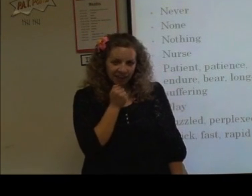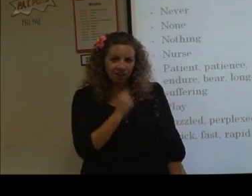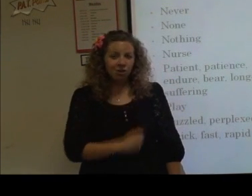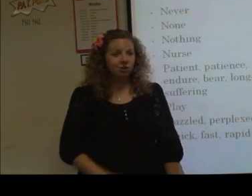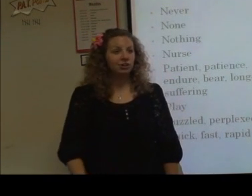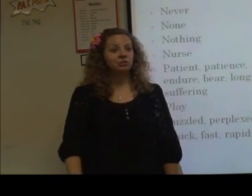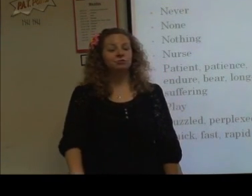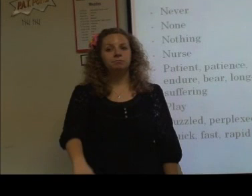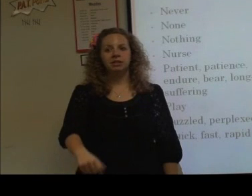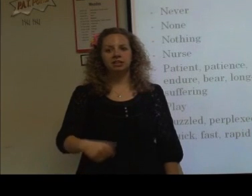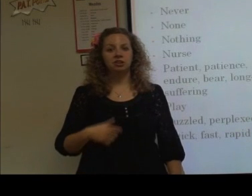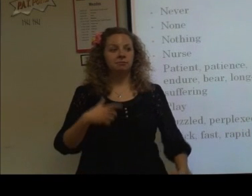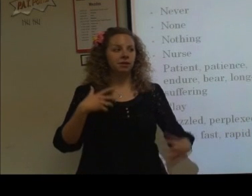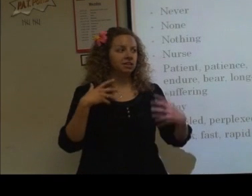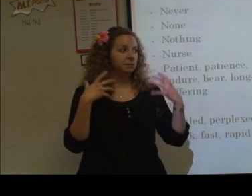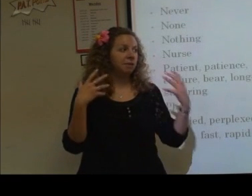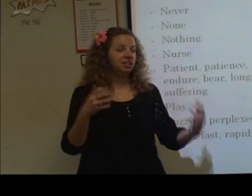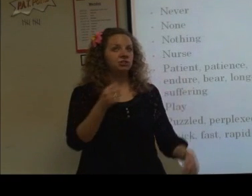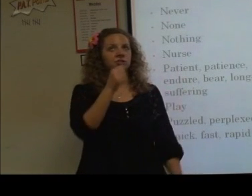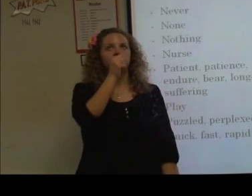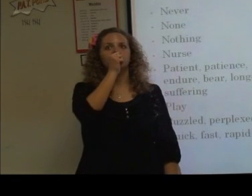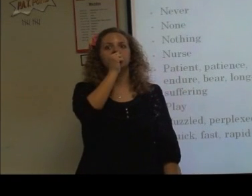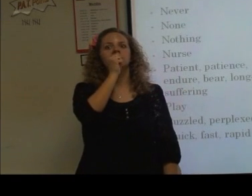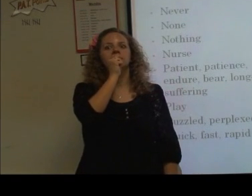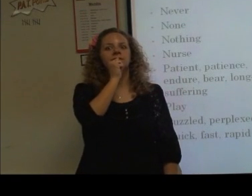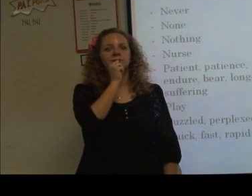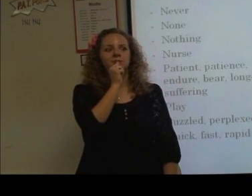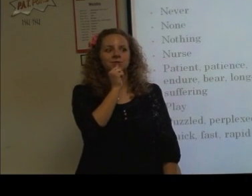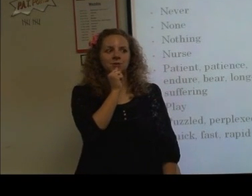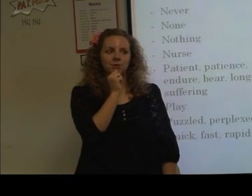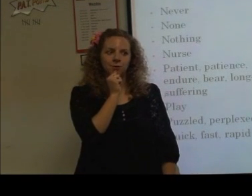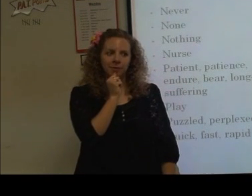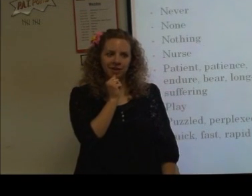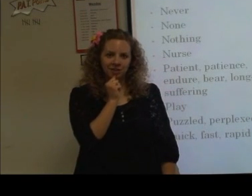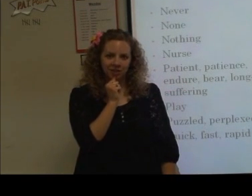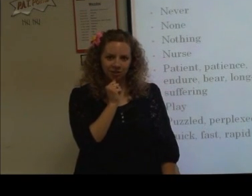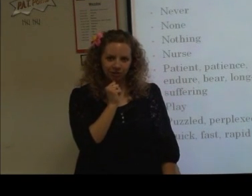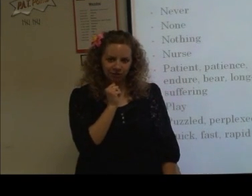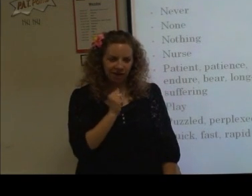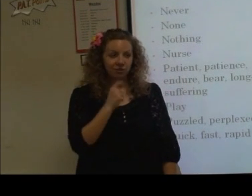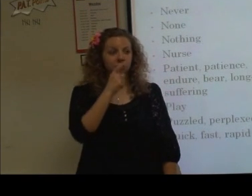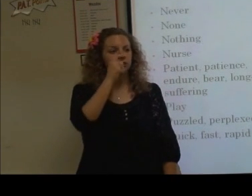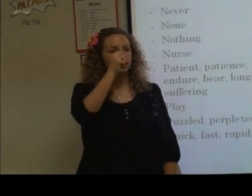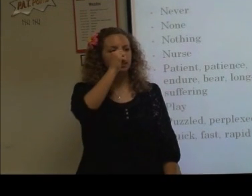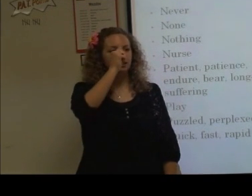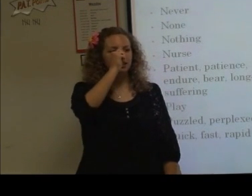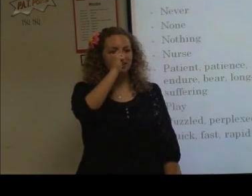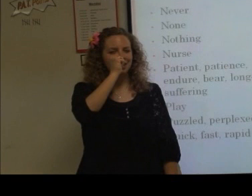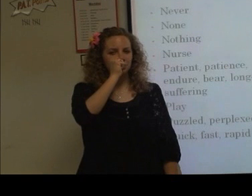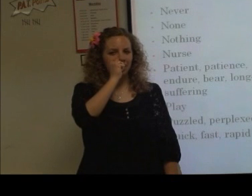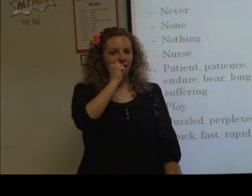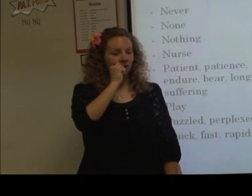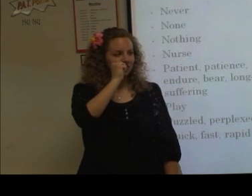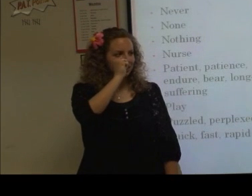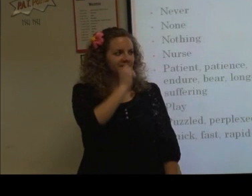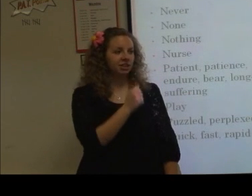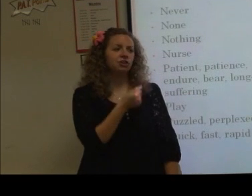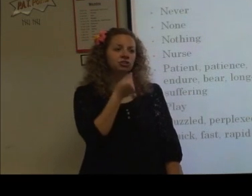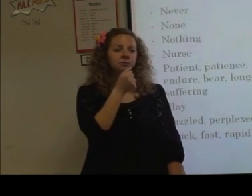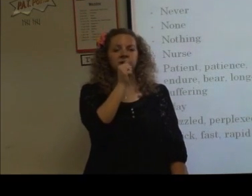that. Or you can be like talking about like the patience it took, like he's being so patient, like it took forever, and you can like exaggerate how long it takes. Like you can just be like,